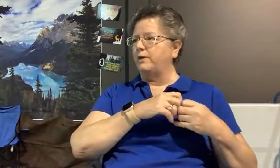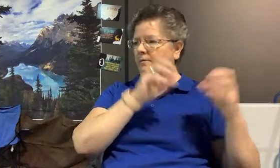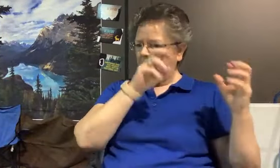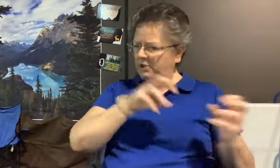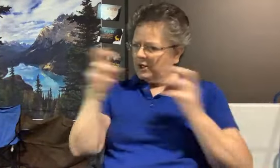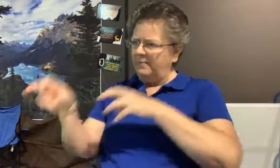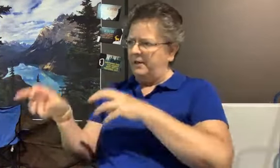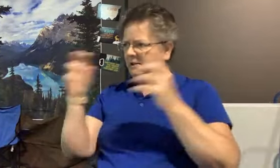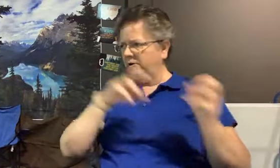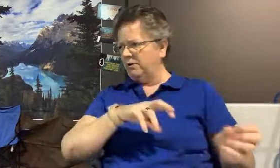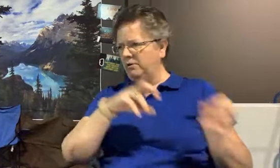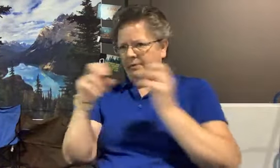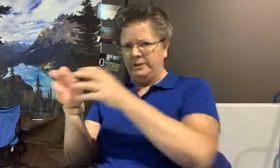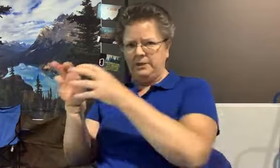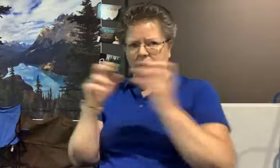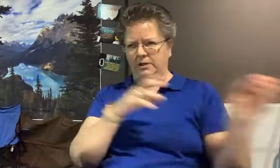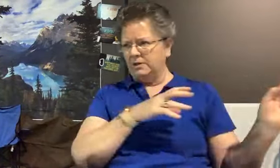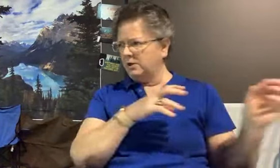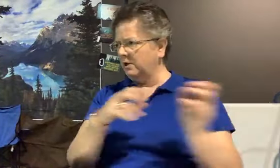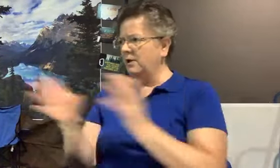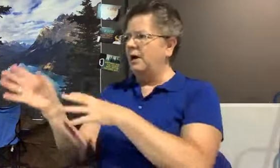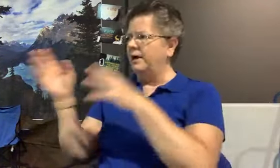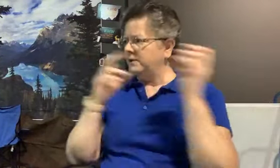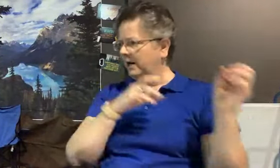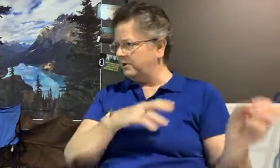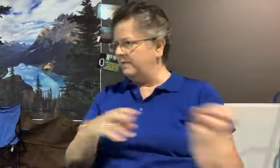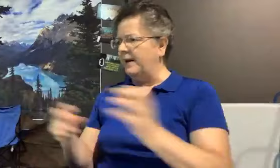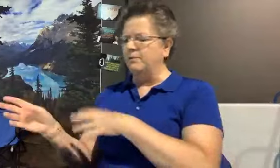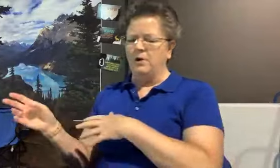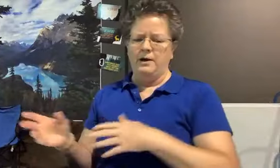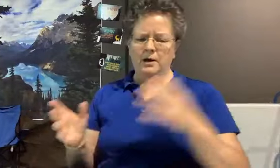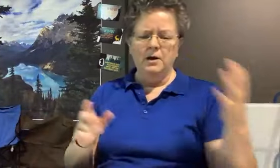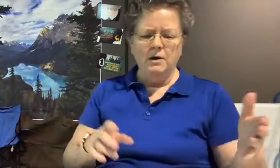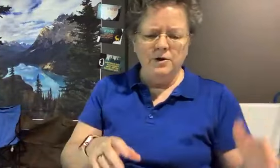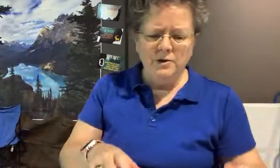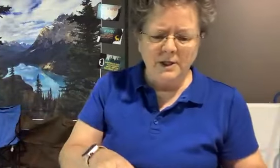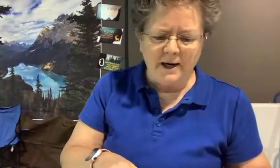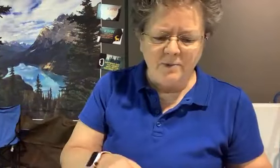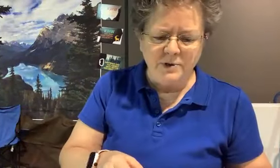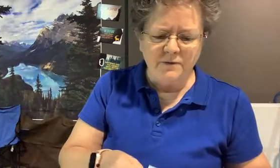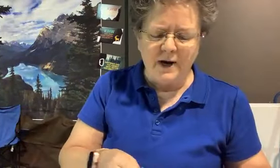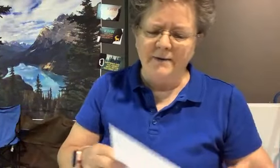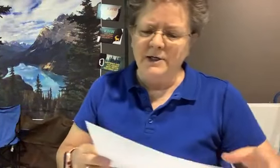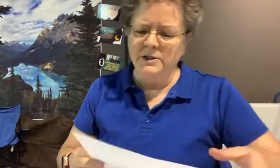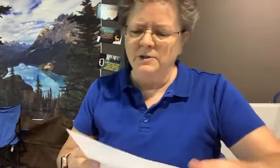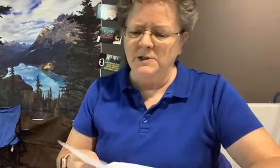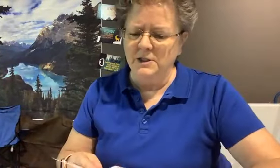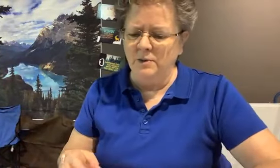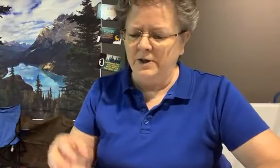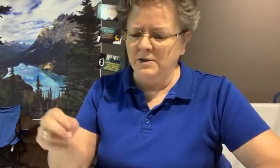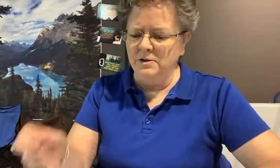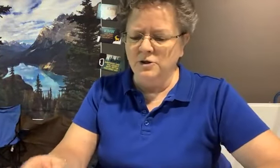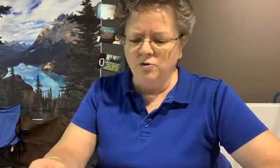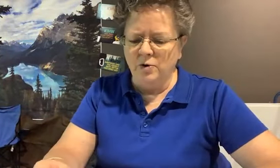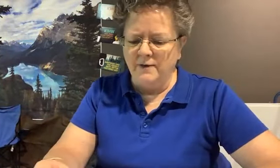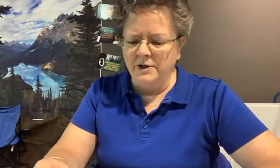them. Each time they did their little besieging, they took exiles to Babylon. Third time was 586 BC when they destroyed